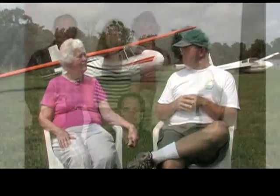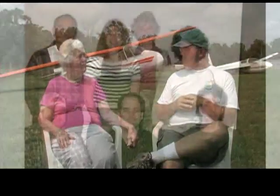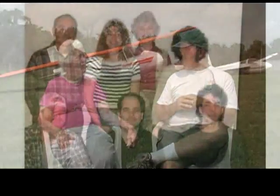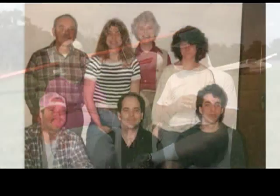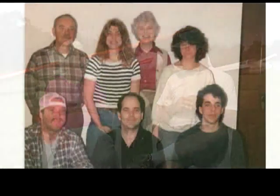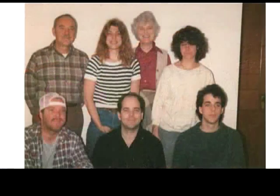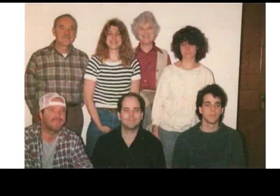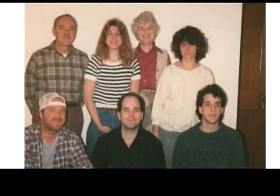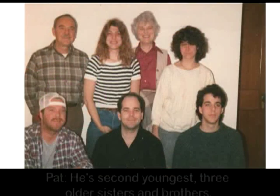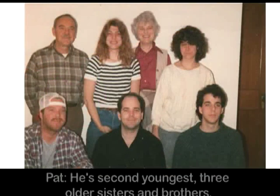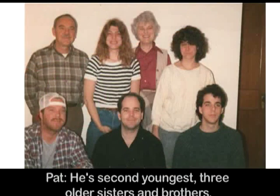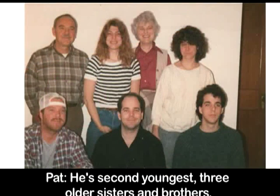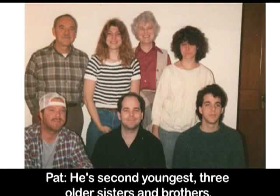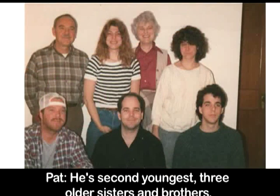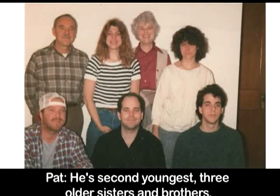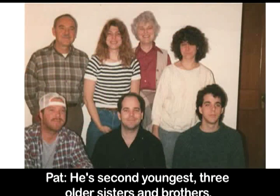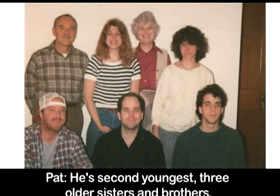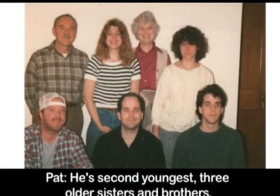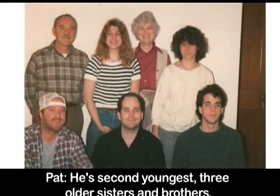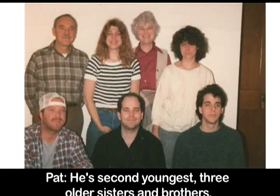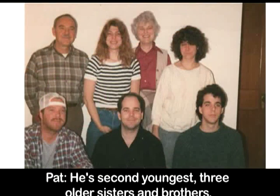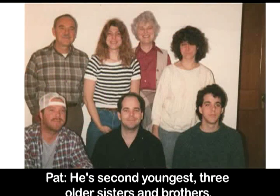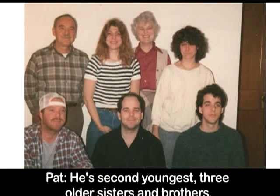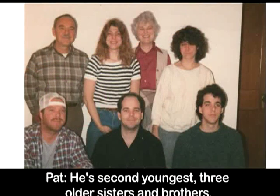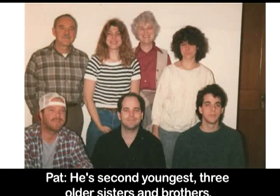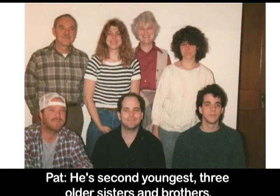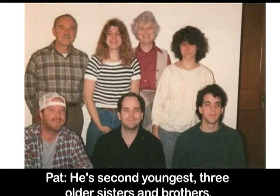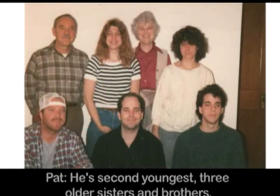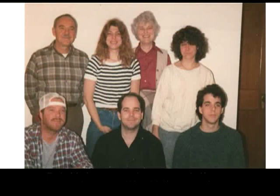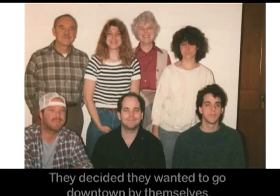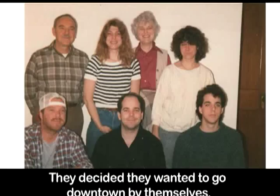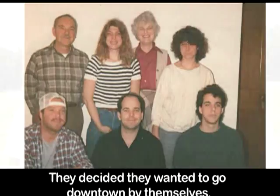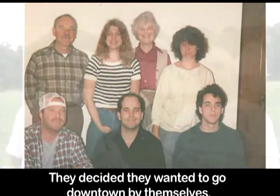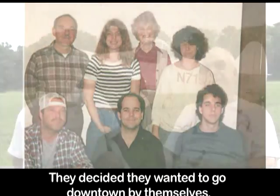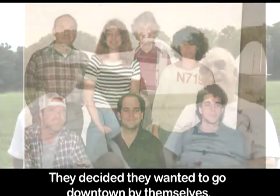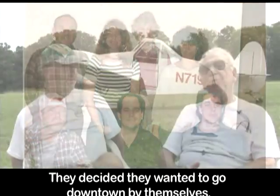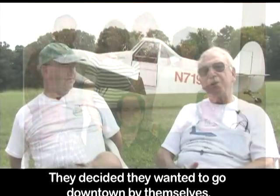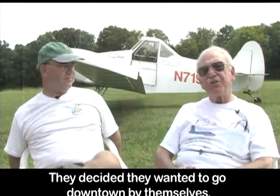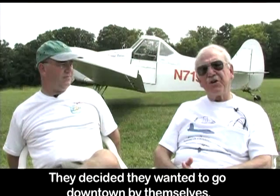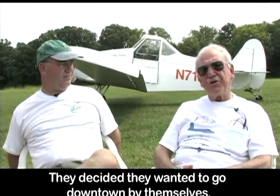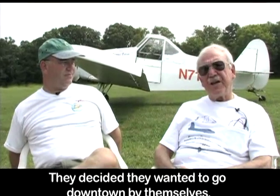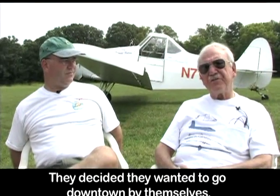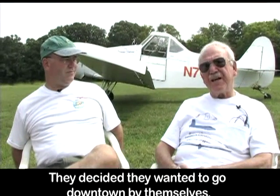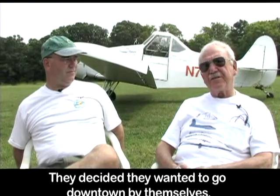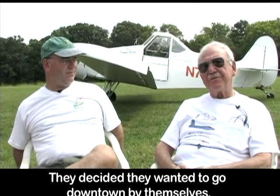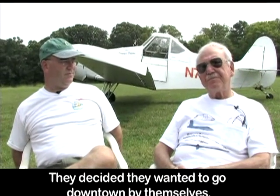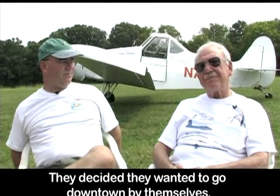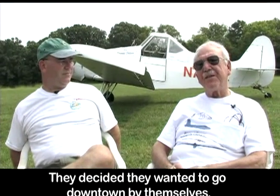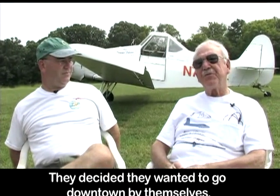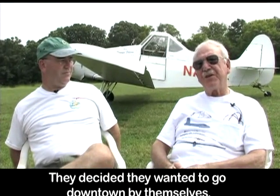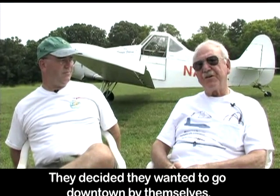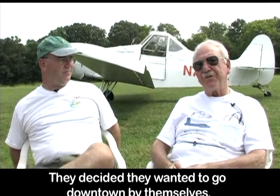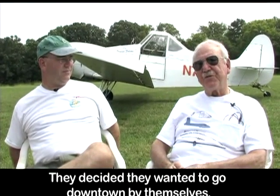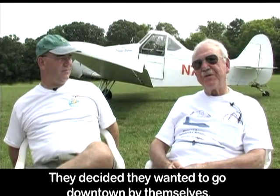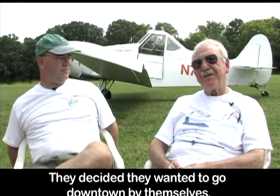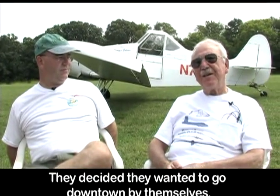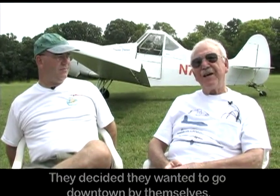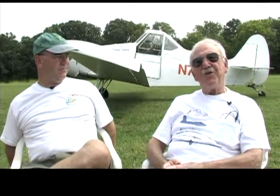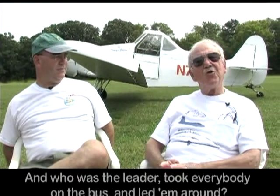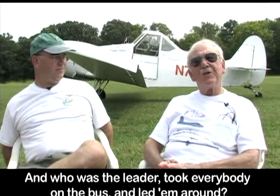He's second youngest, three older sisters and brothers, and they decided they wanted to go downtown by themselves. And who was